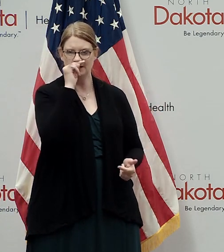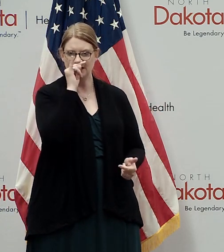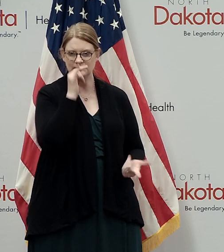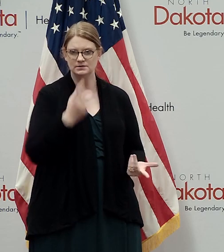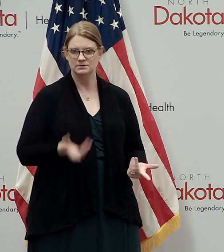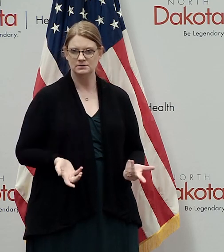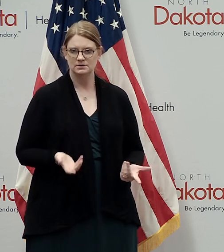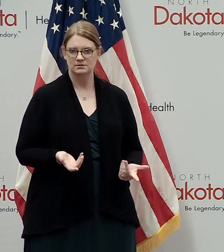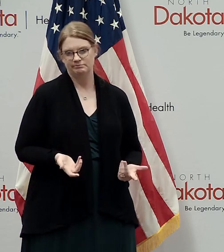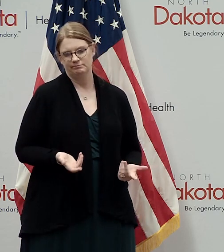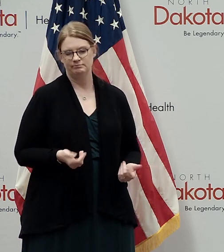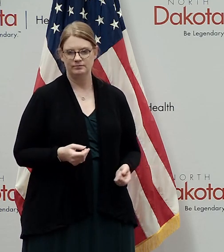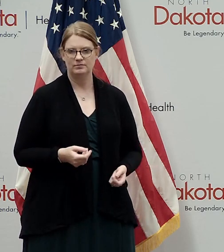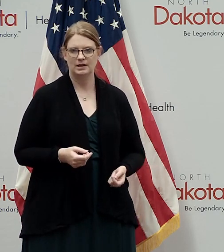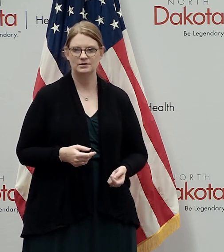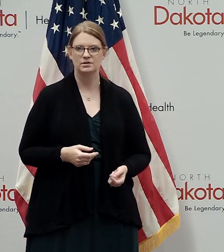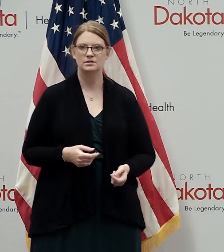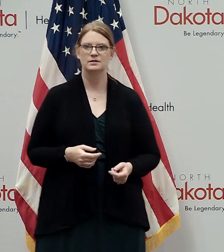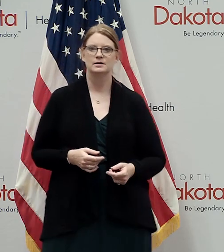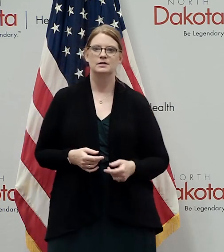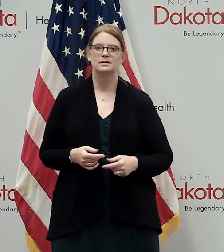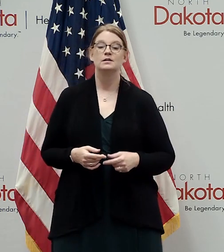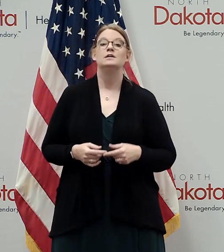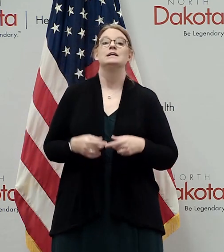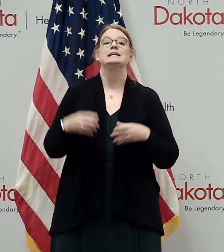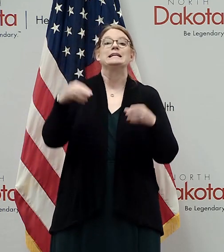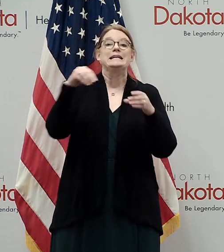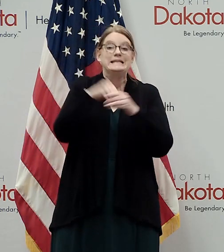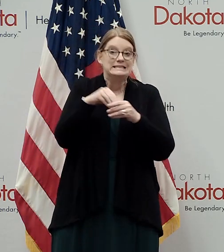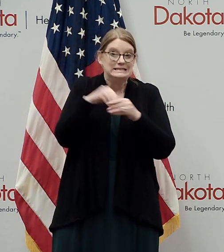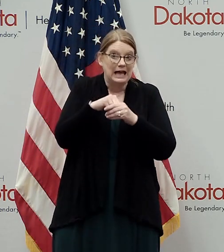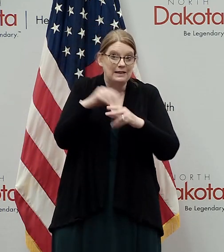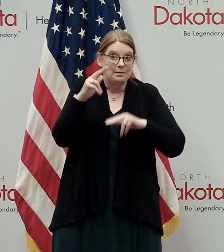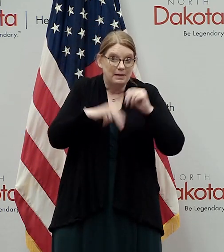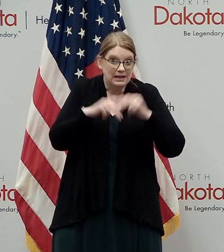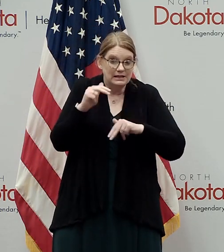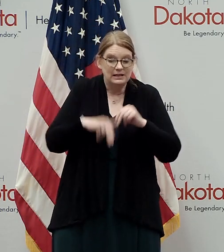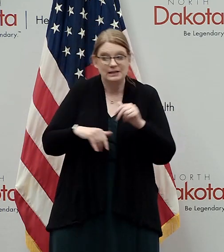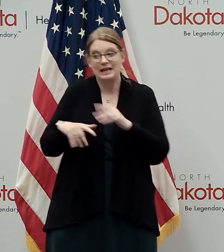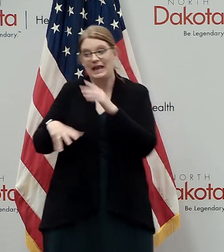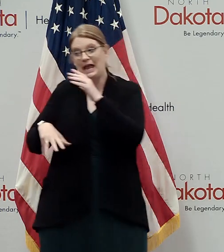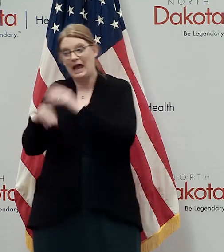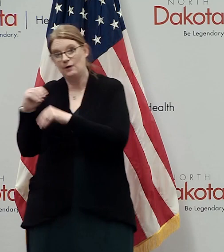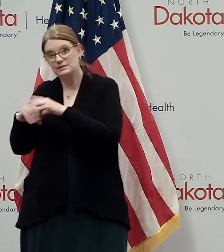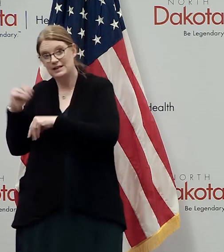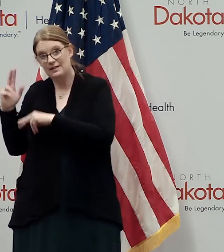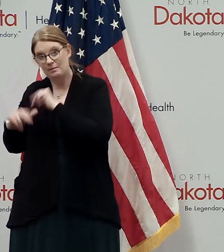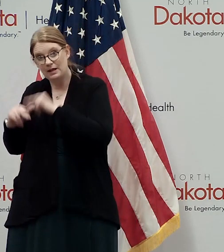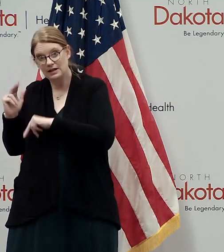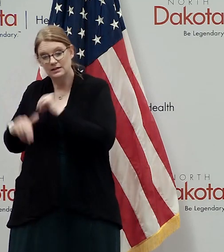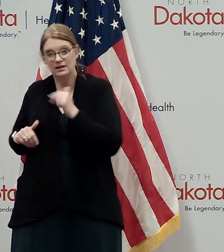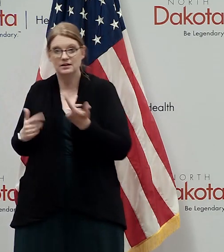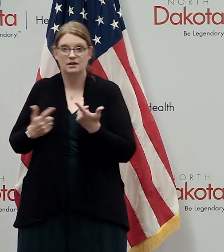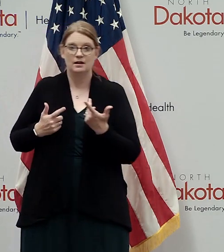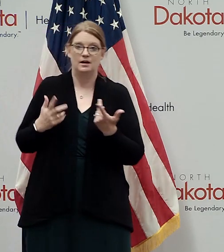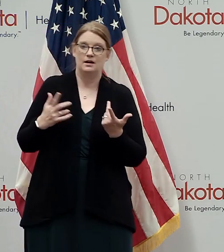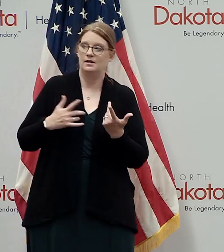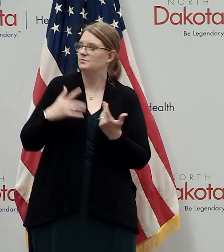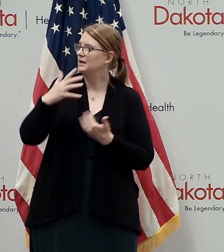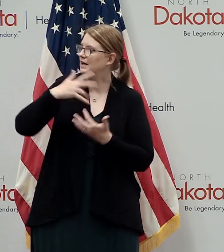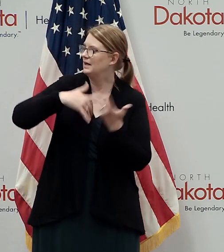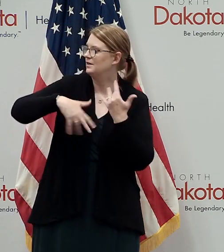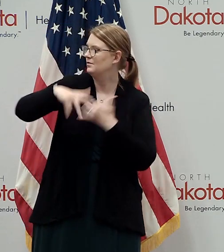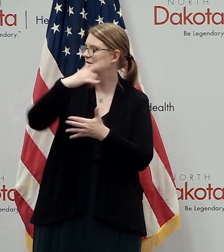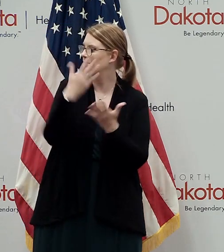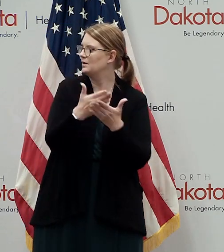It's what happens inside the building, what happens outside the building, what happens in interacting with all